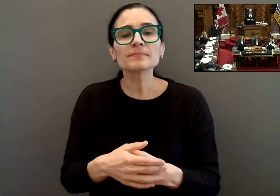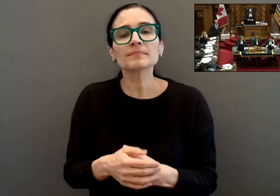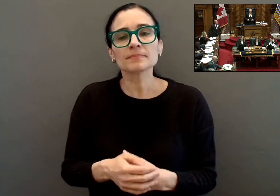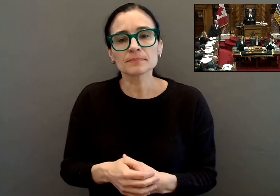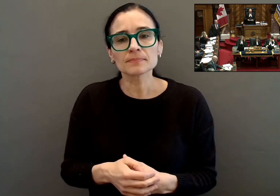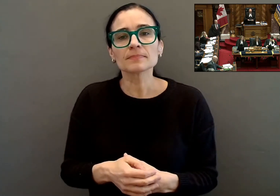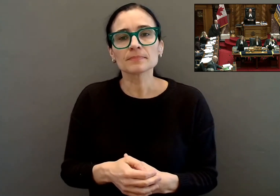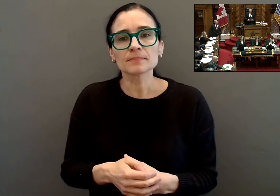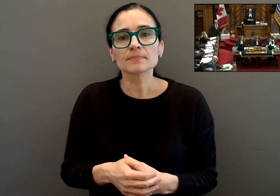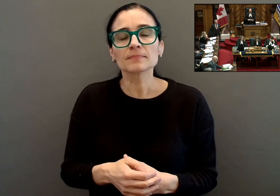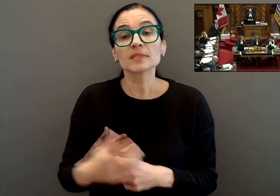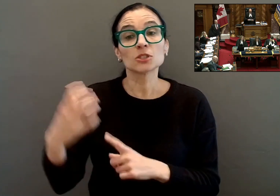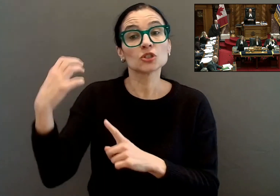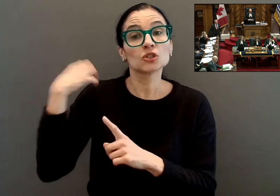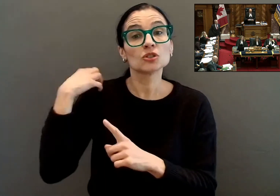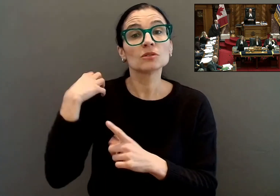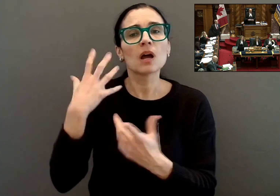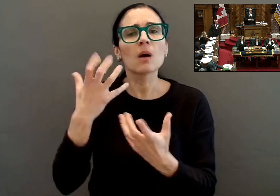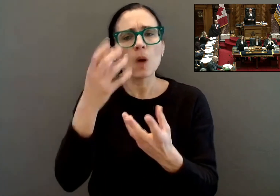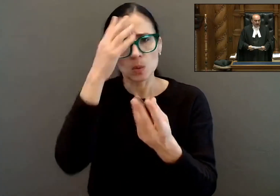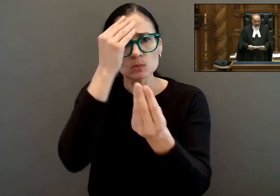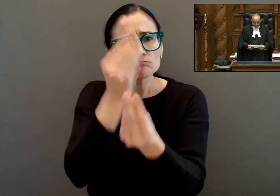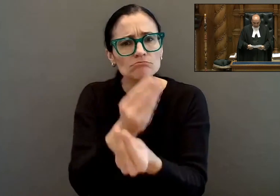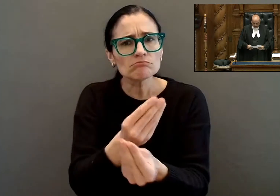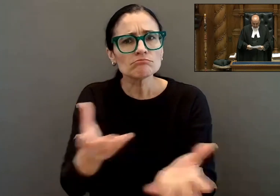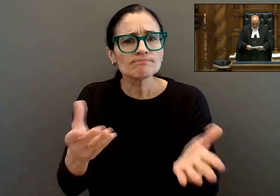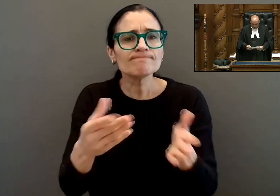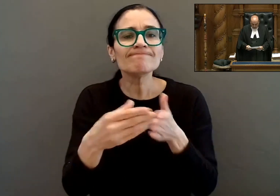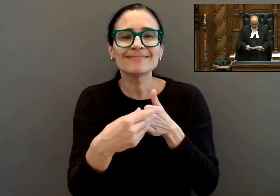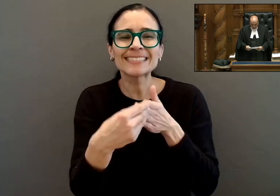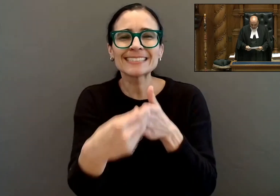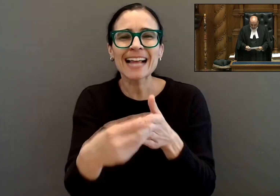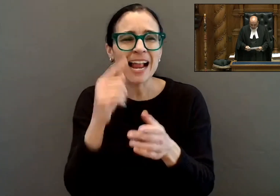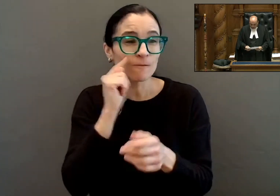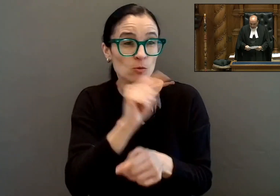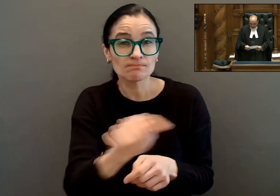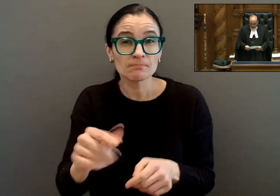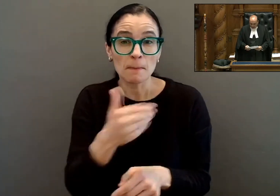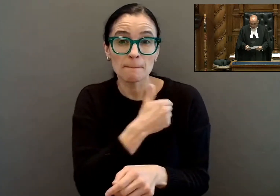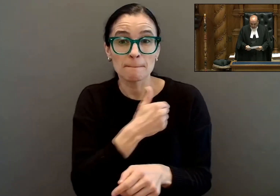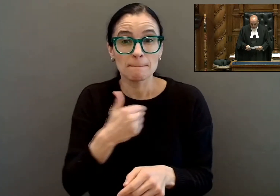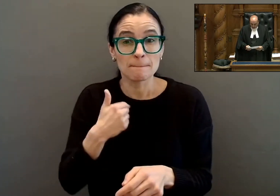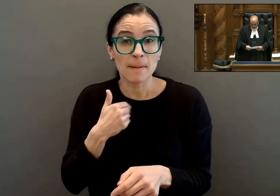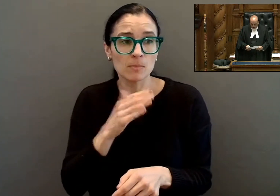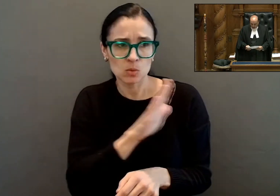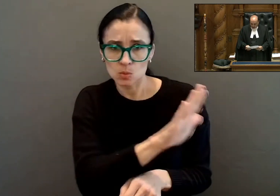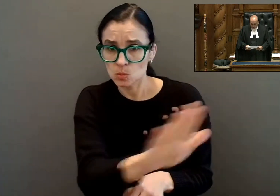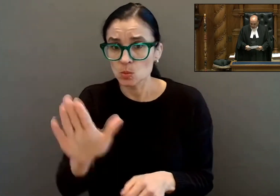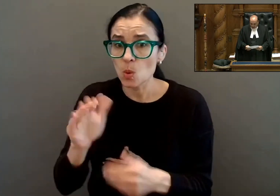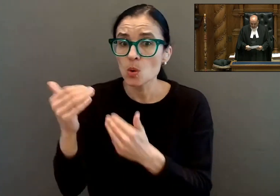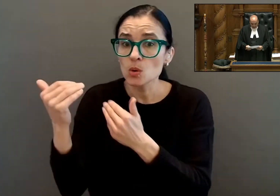guidance to members with respect to their responsibilities in ensuring